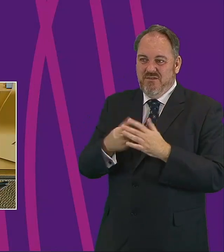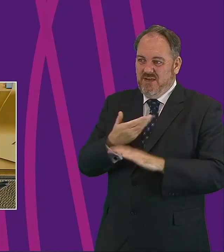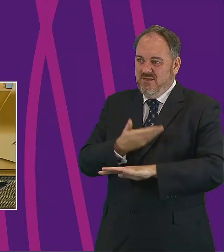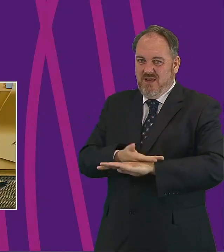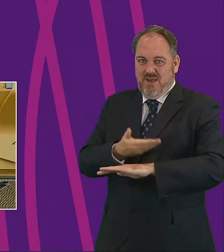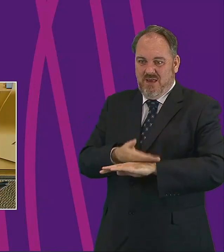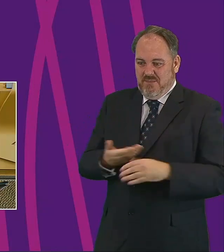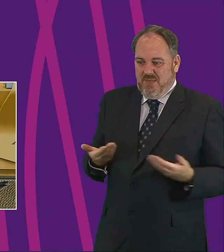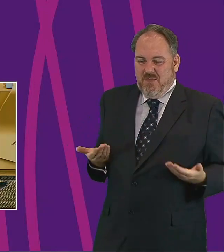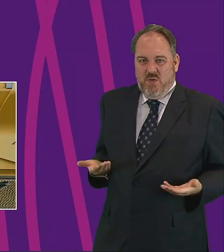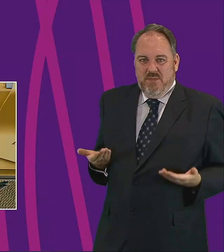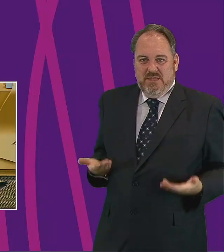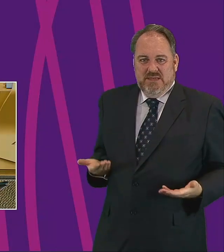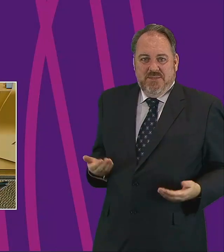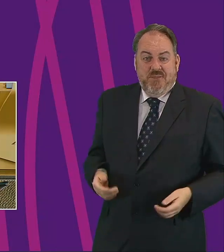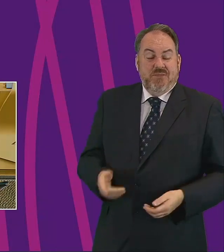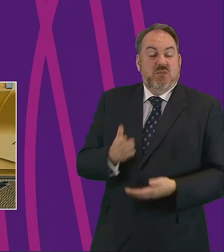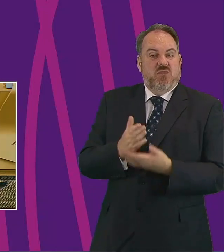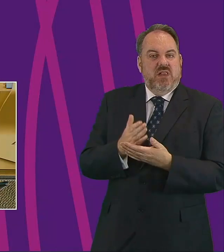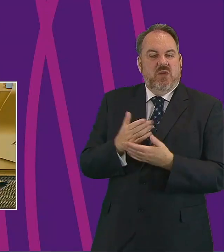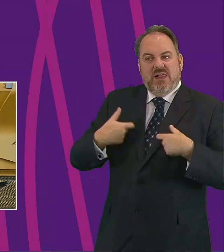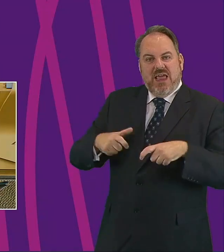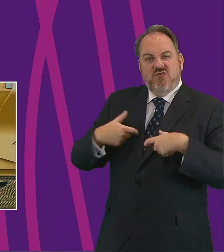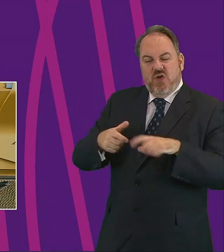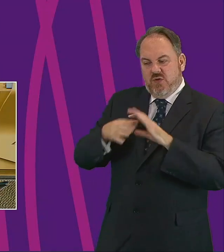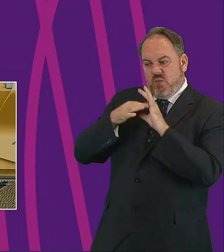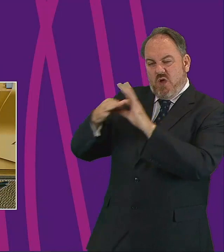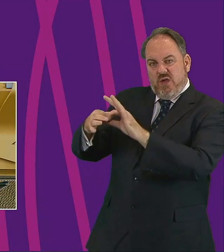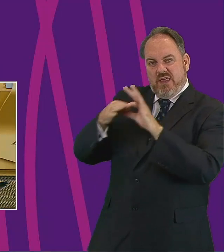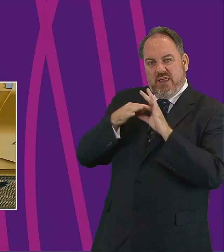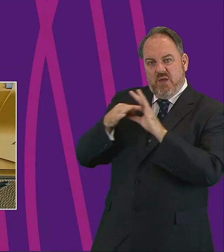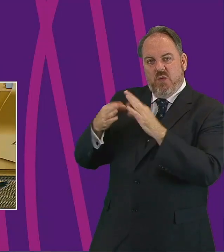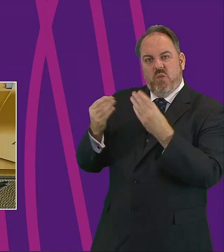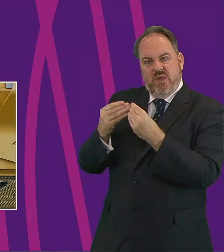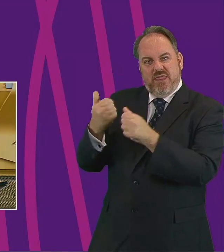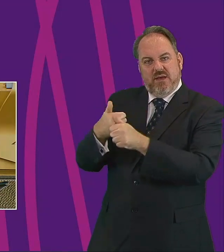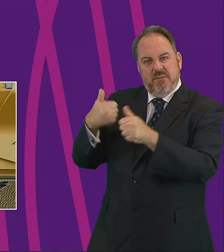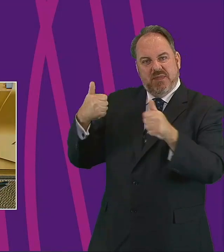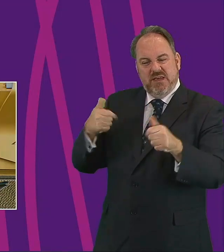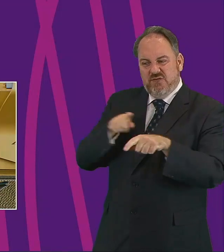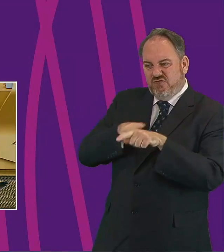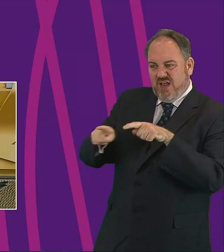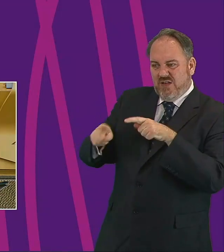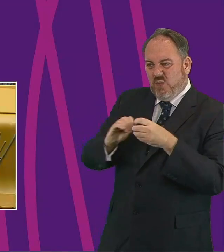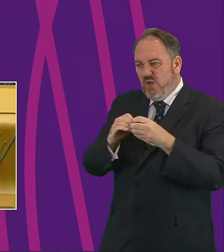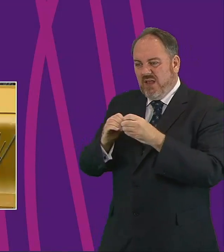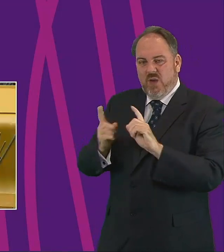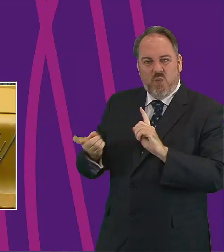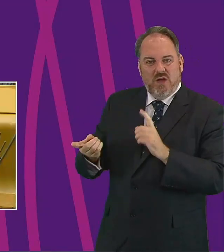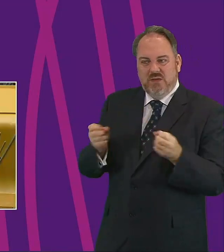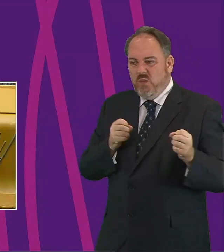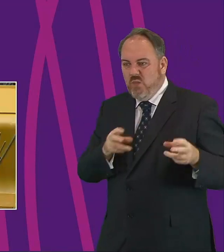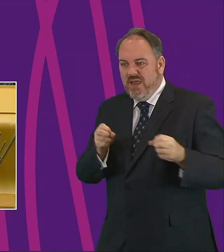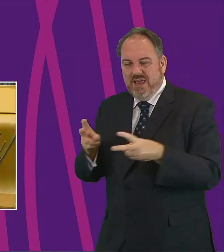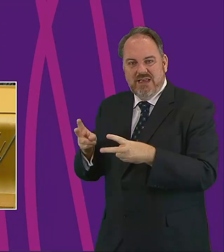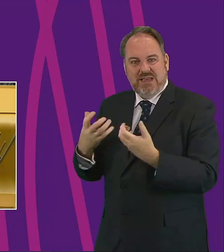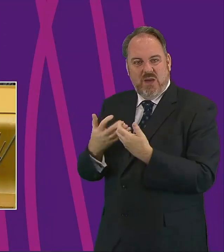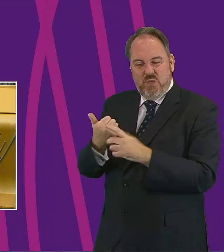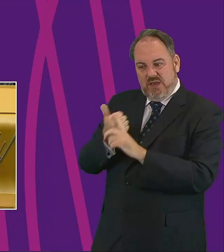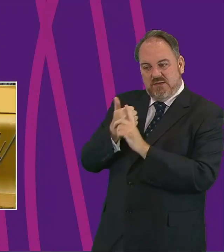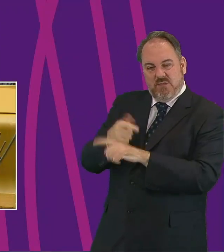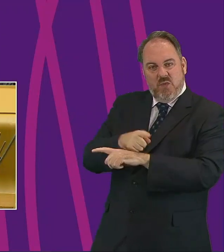Scottish Enterprise will continue to engage with the company throughout the consultation period to explore all possible options to support the business and its